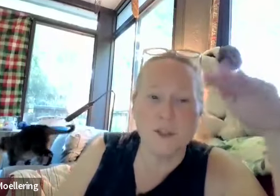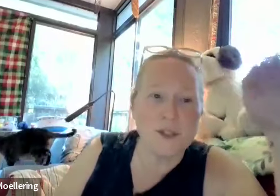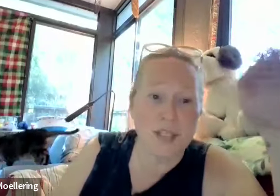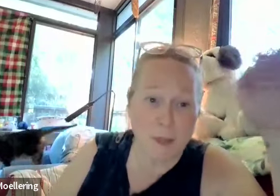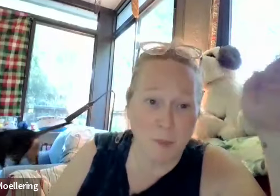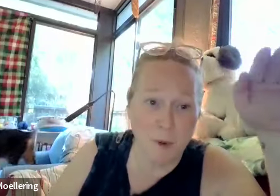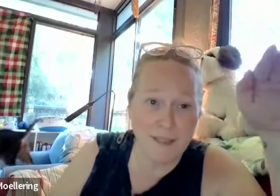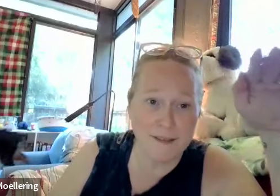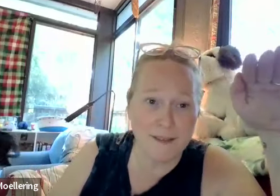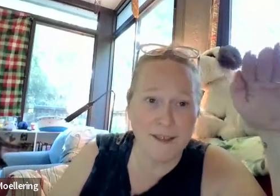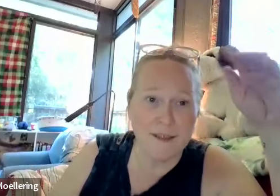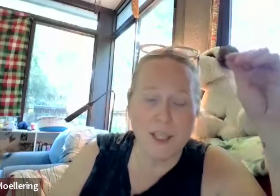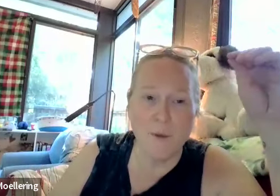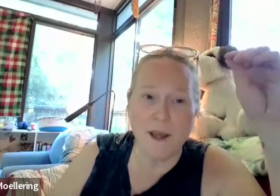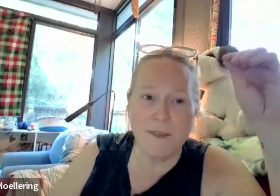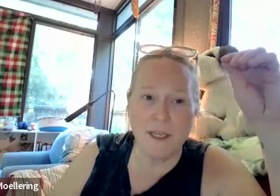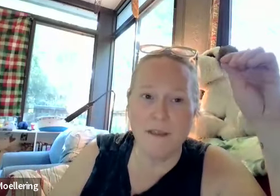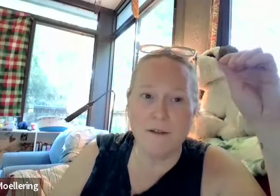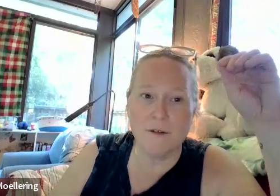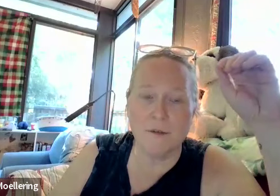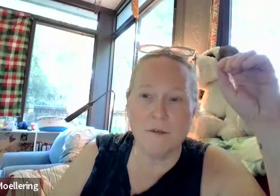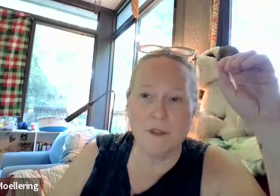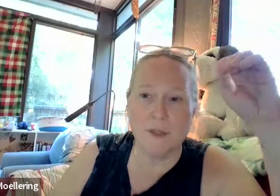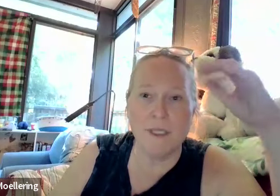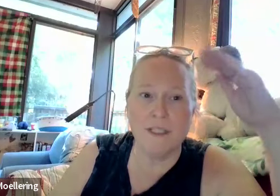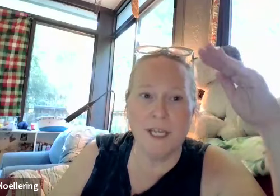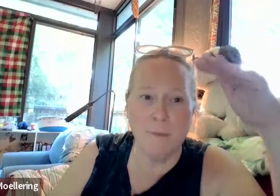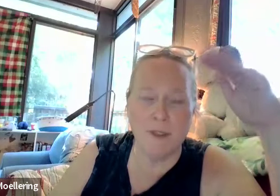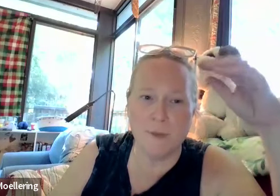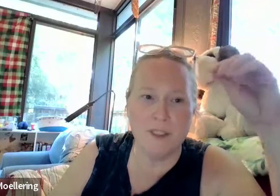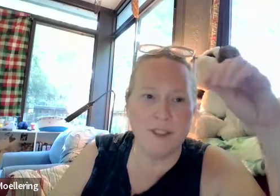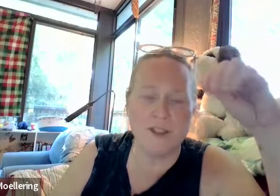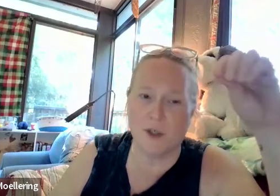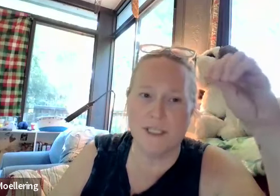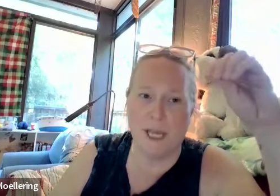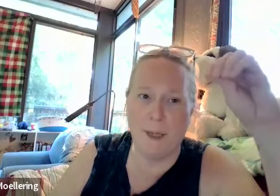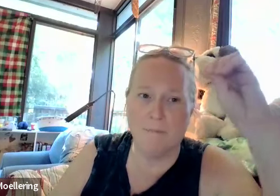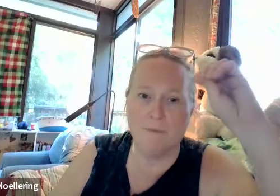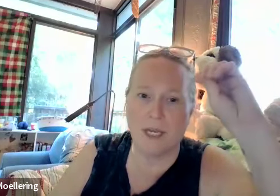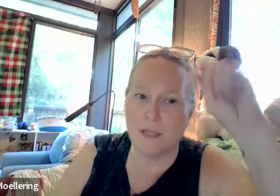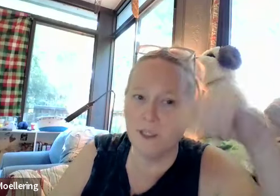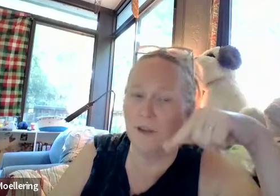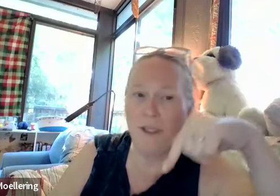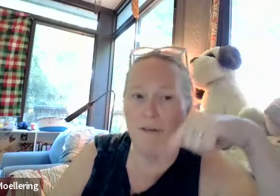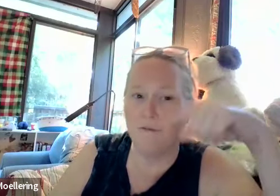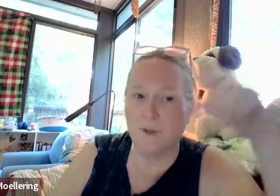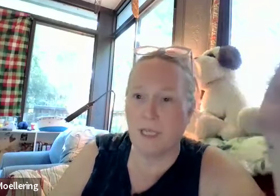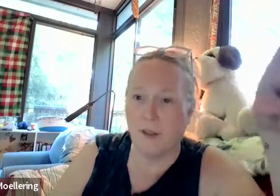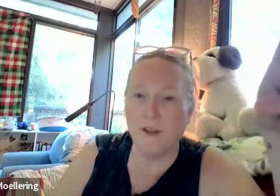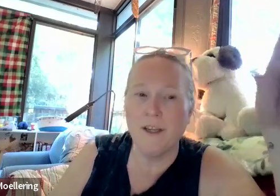logical stopping point. So I think like we had done numbers, we had just started time. I think you're good from here